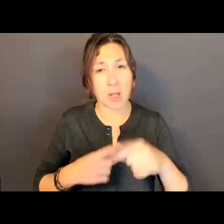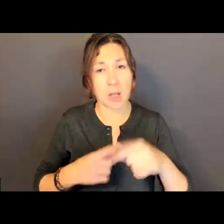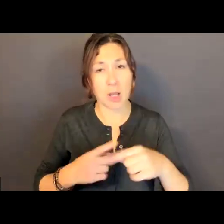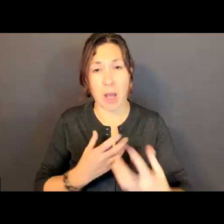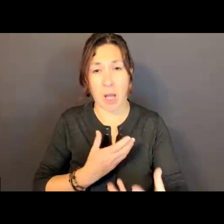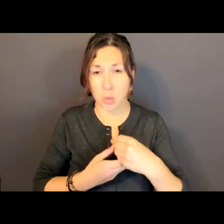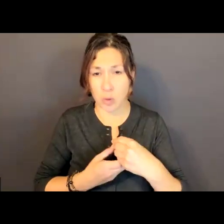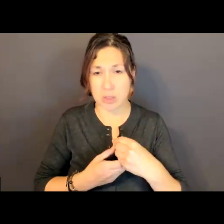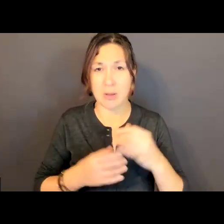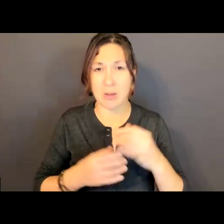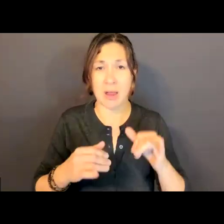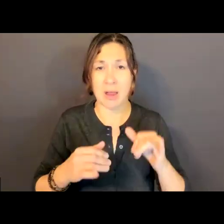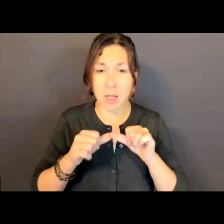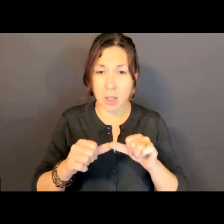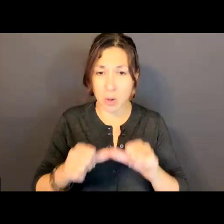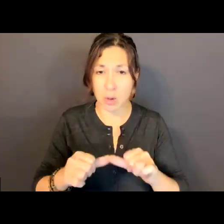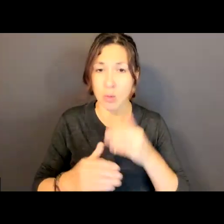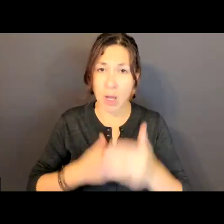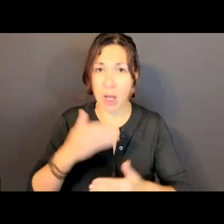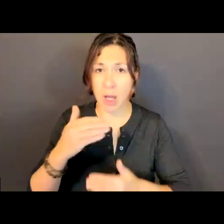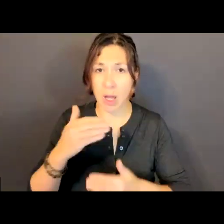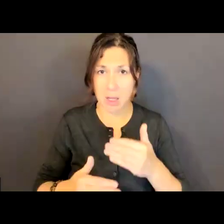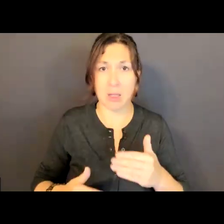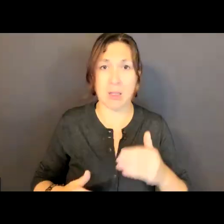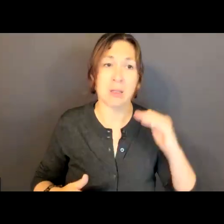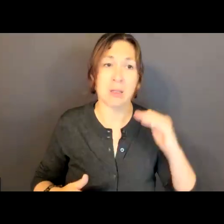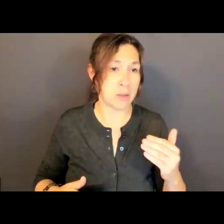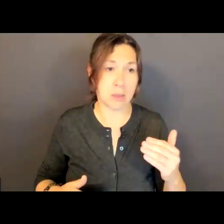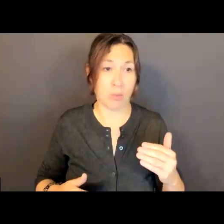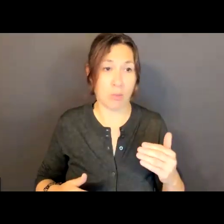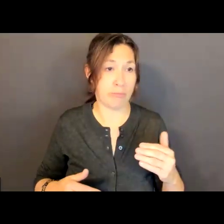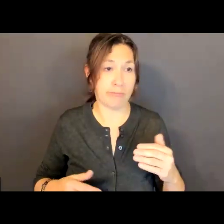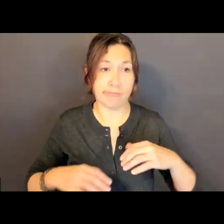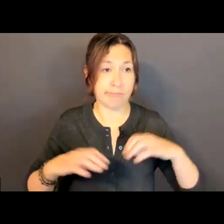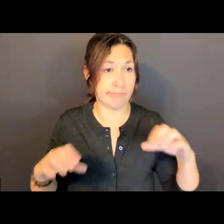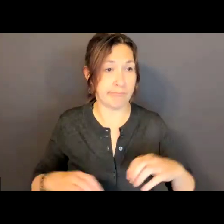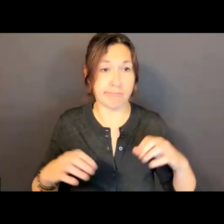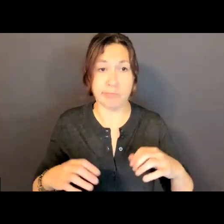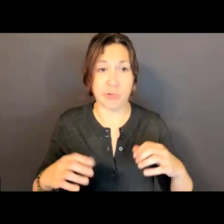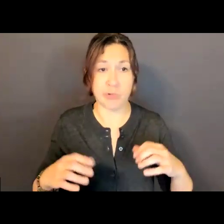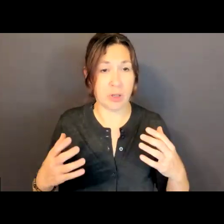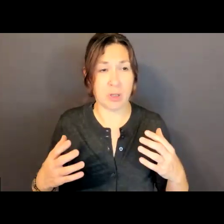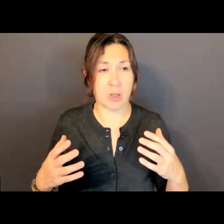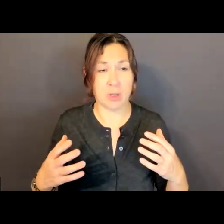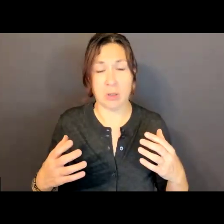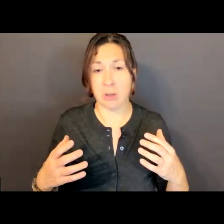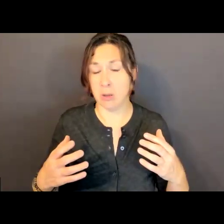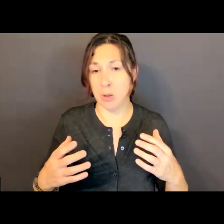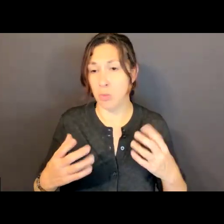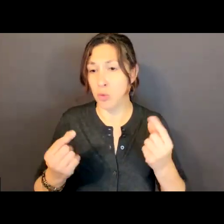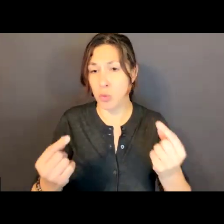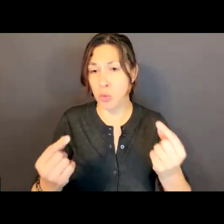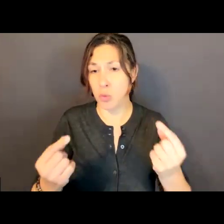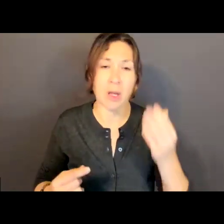initiative is moving forward one way or another, it's implementing, and I do recognize that the